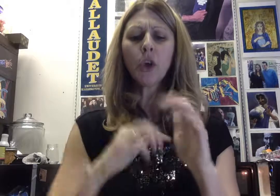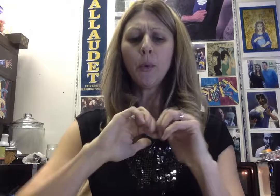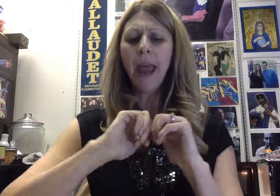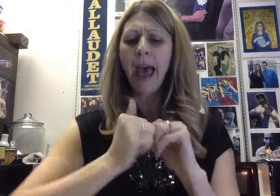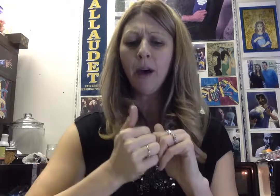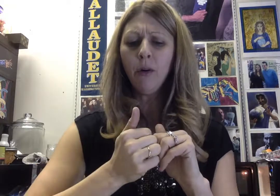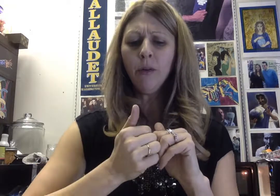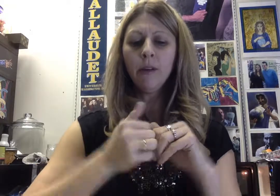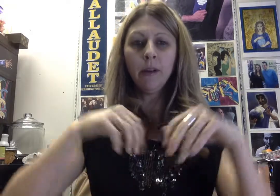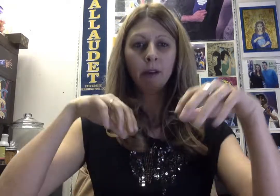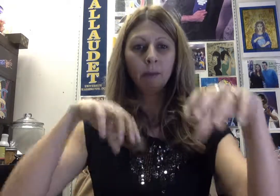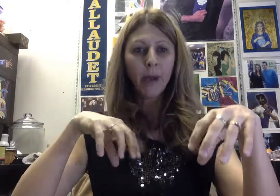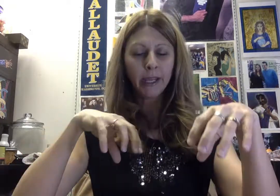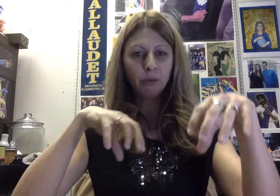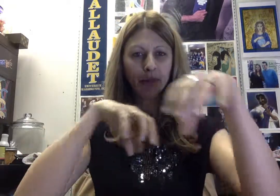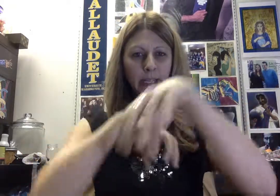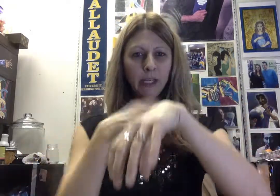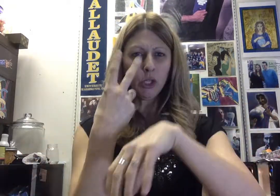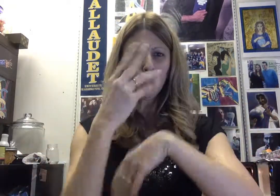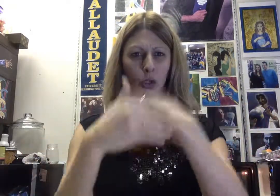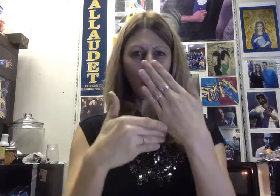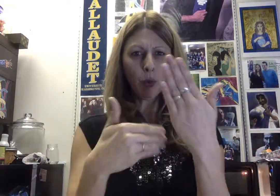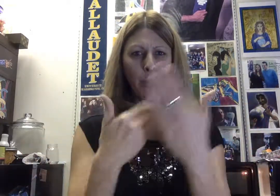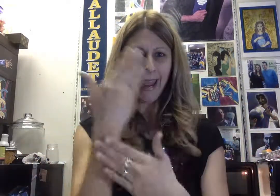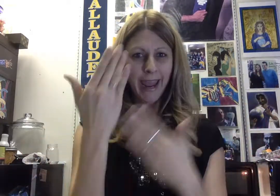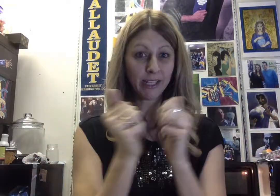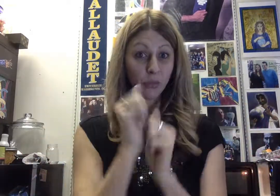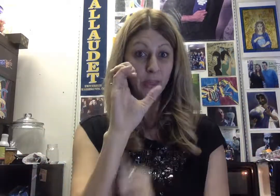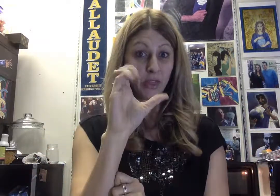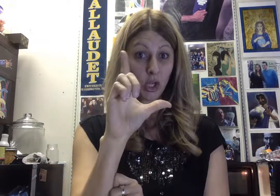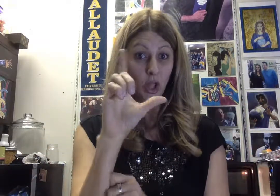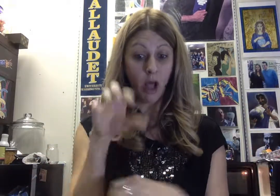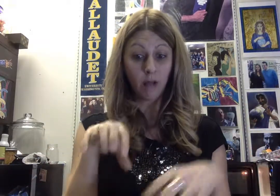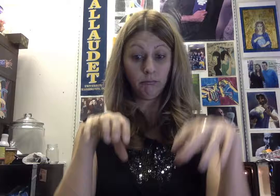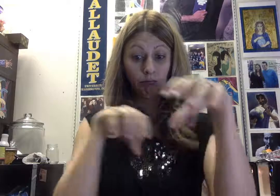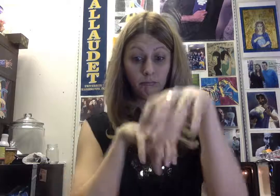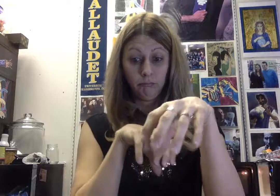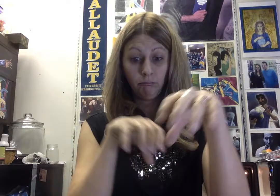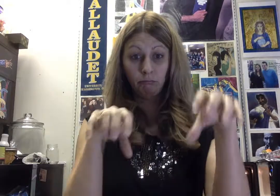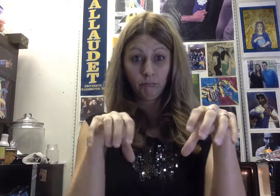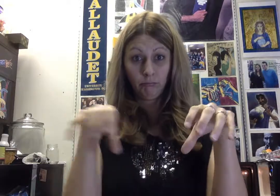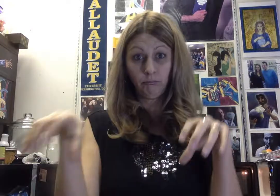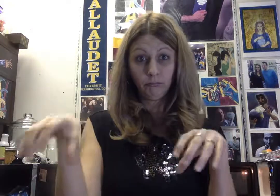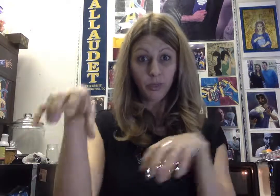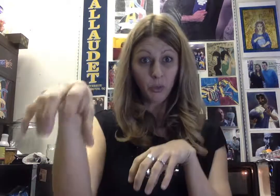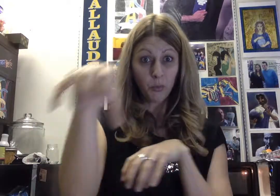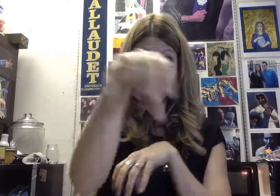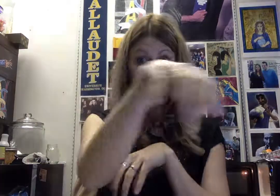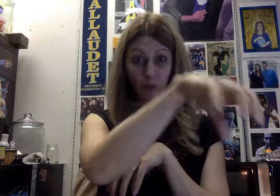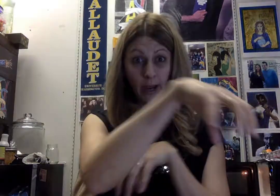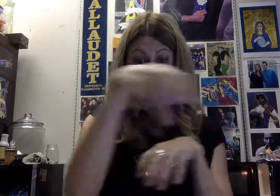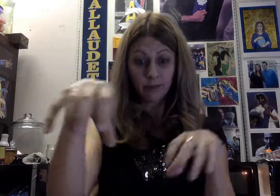shown how? By using 2 hands with the claw. You can move this around.